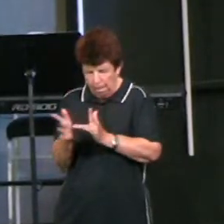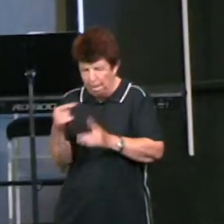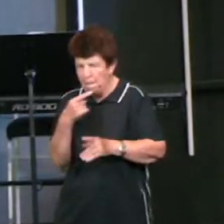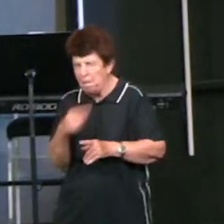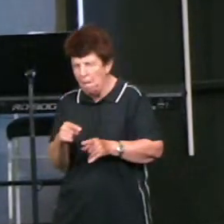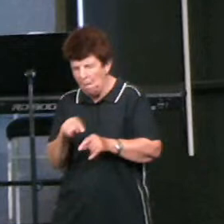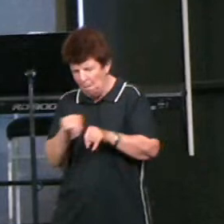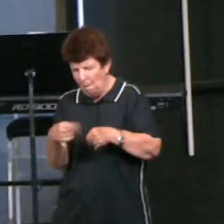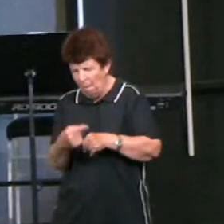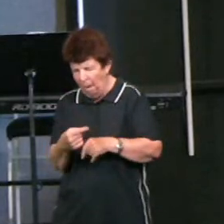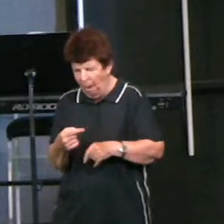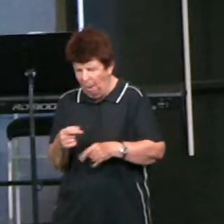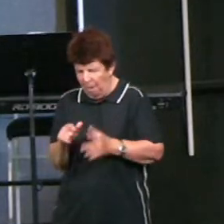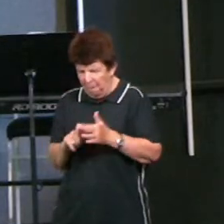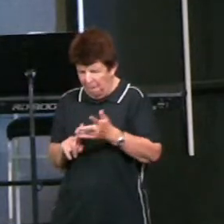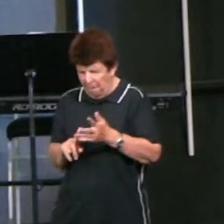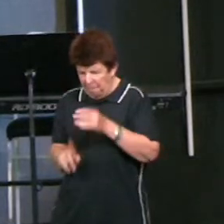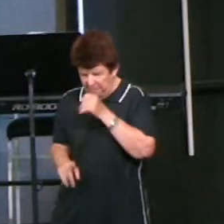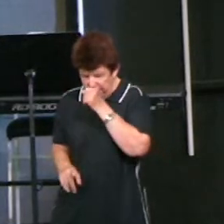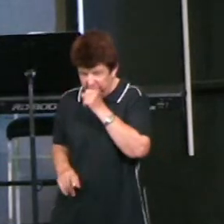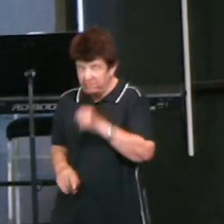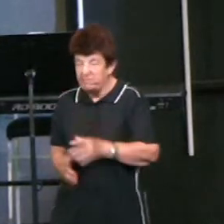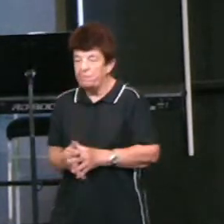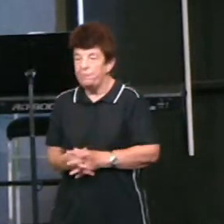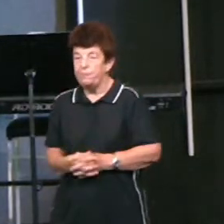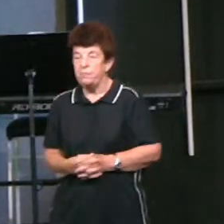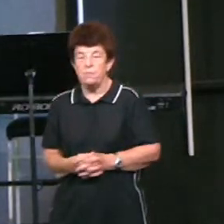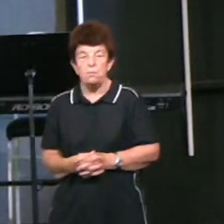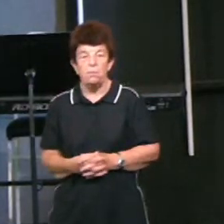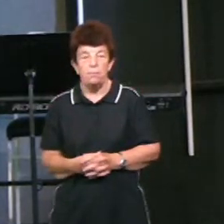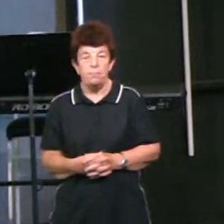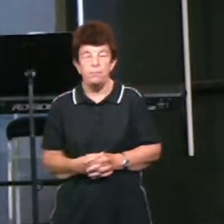commanded them to do.